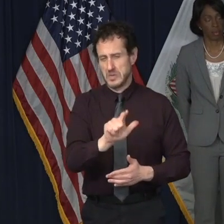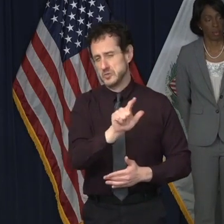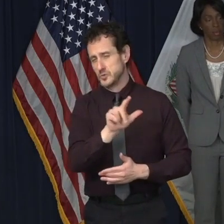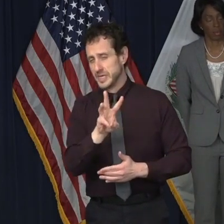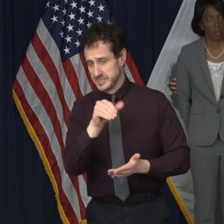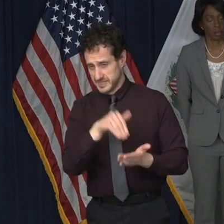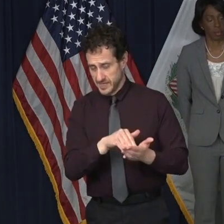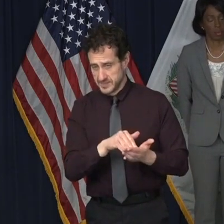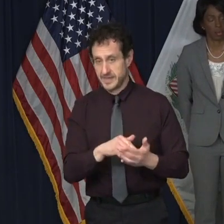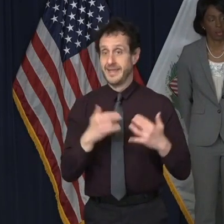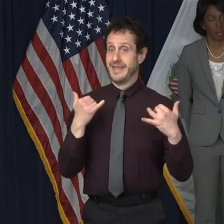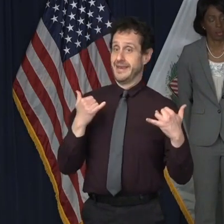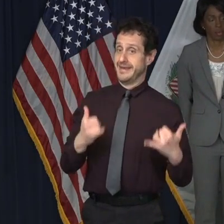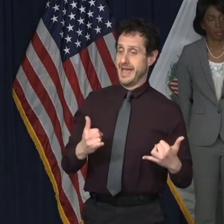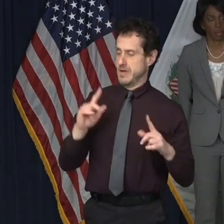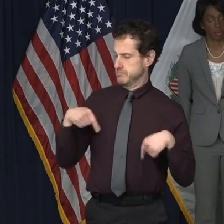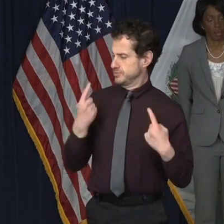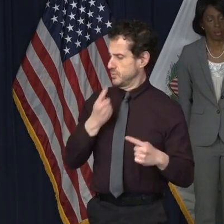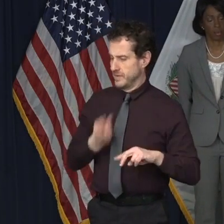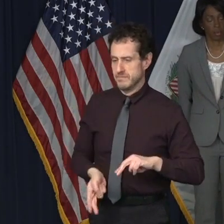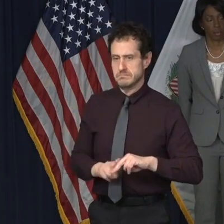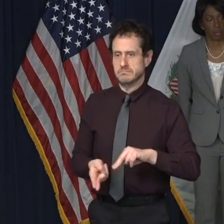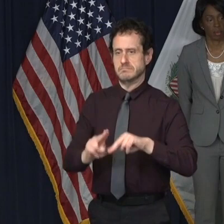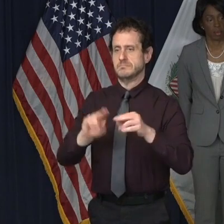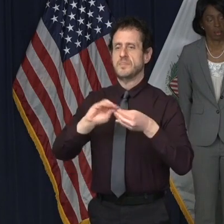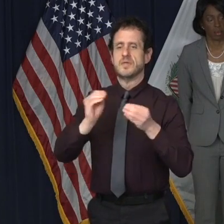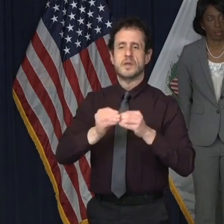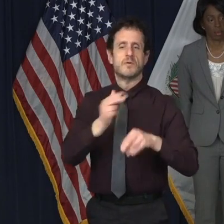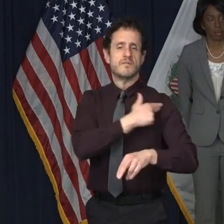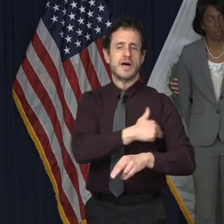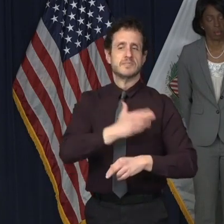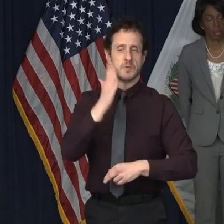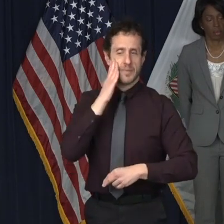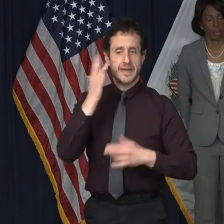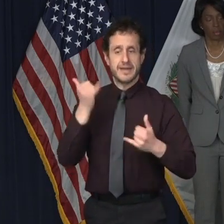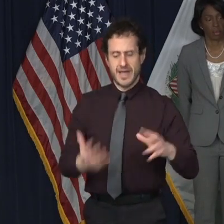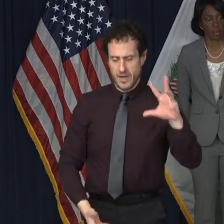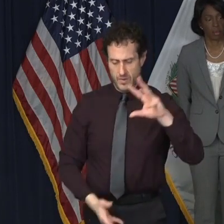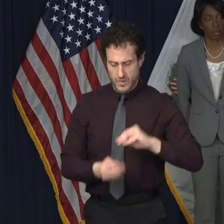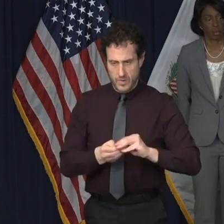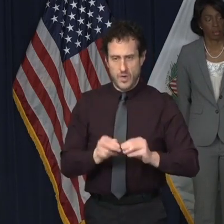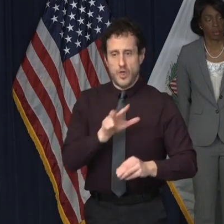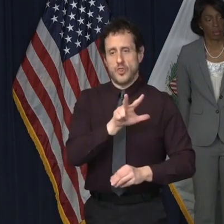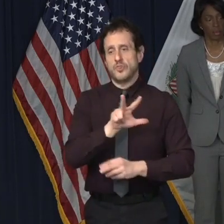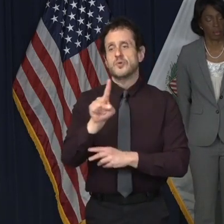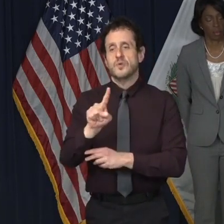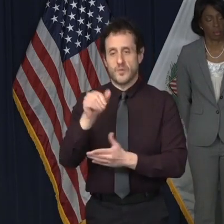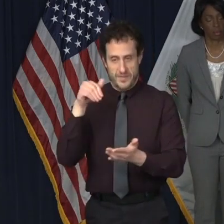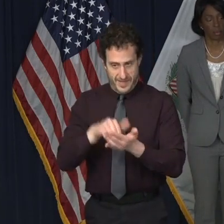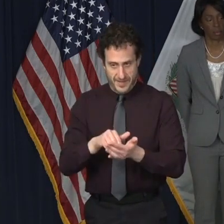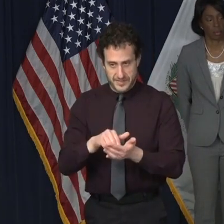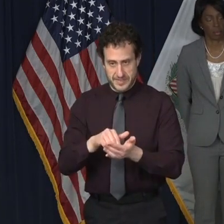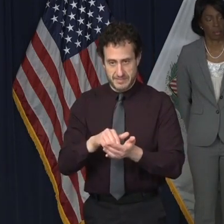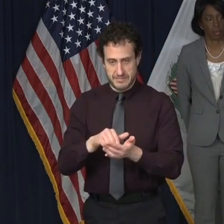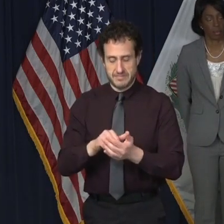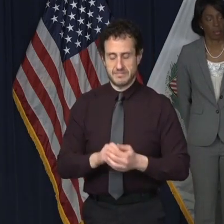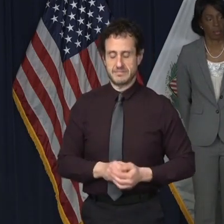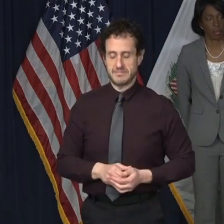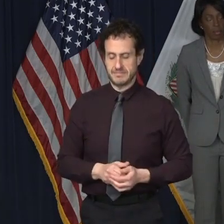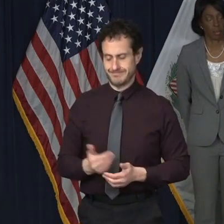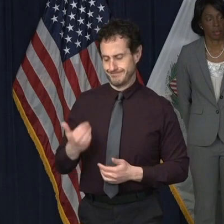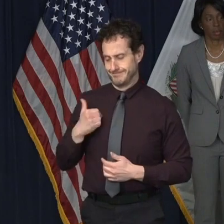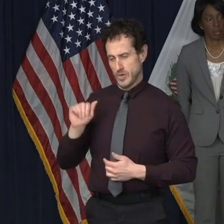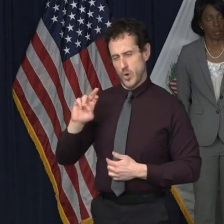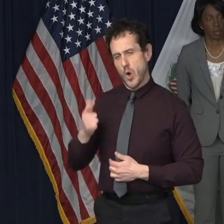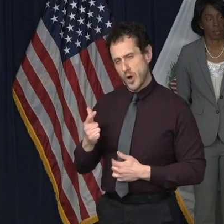As of today, our total bed count in existing hospitals is more than 31,000. Back in August,